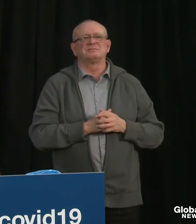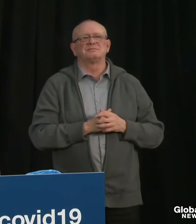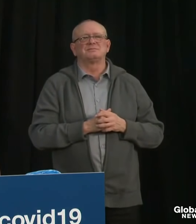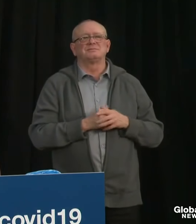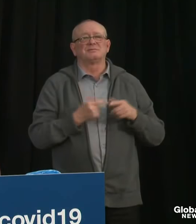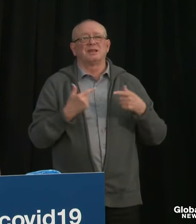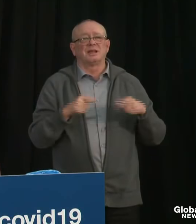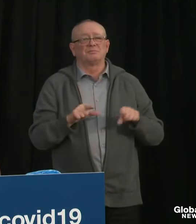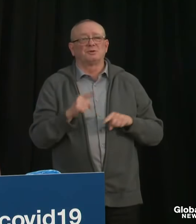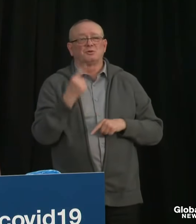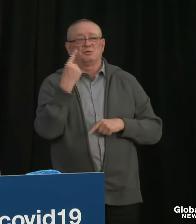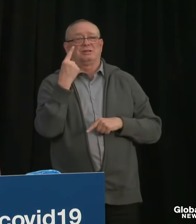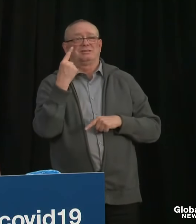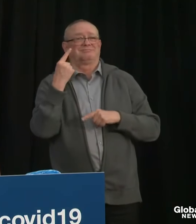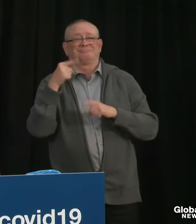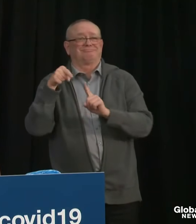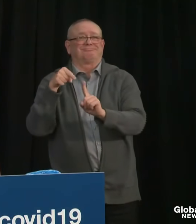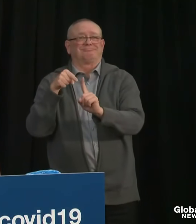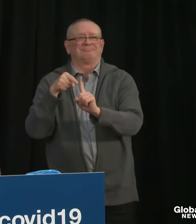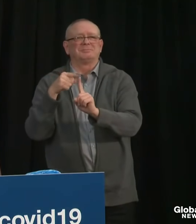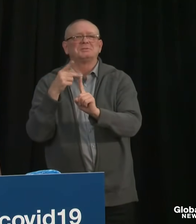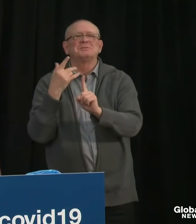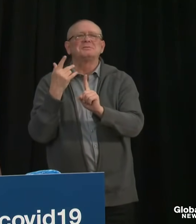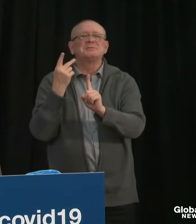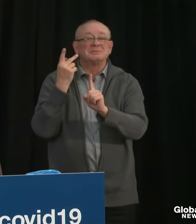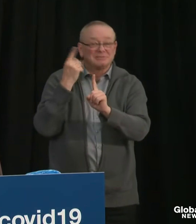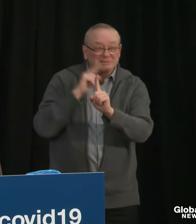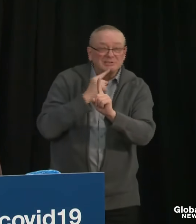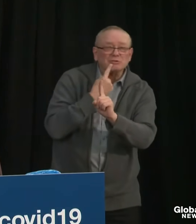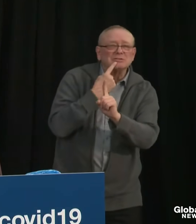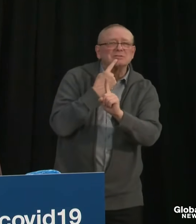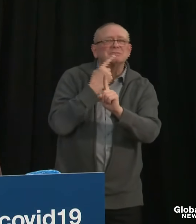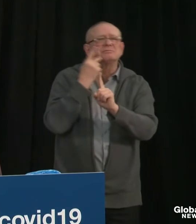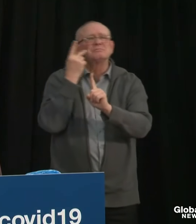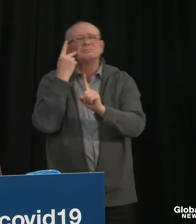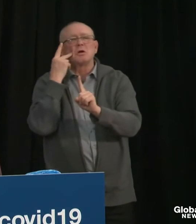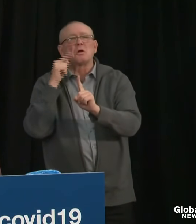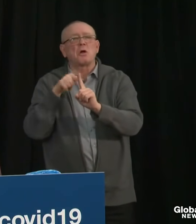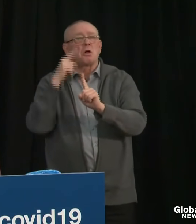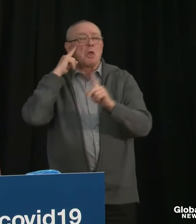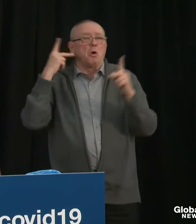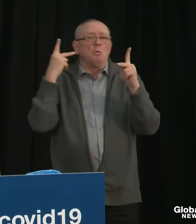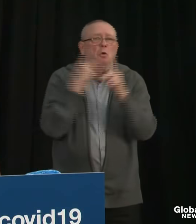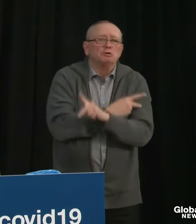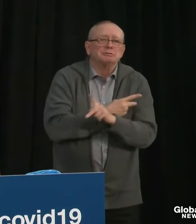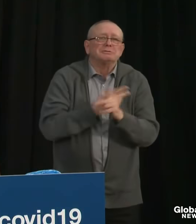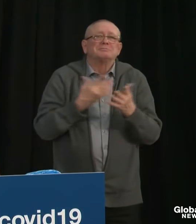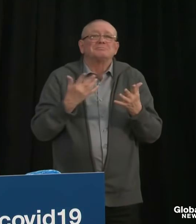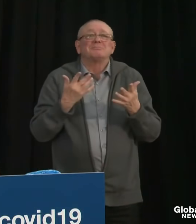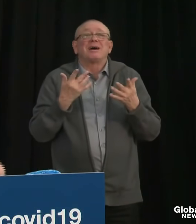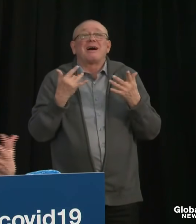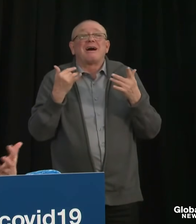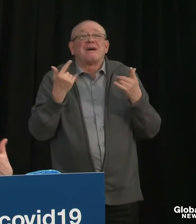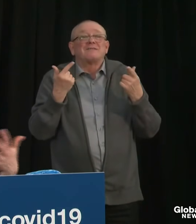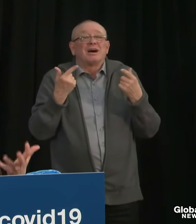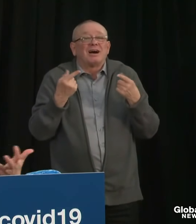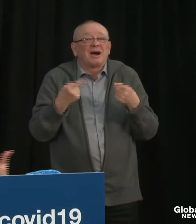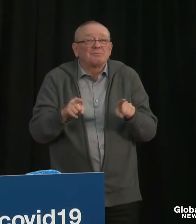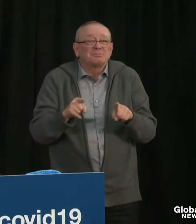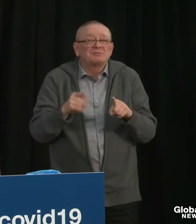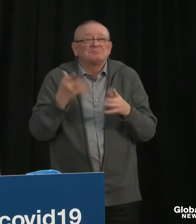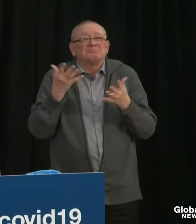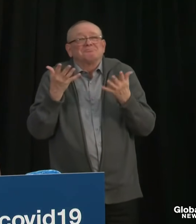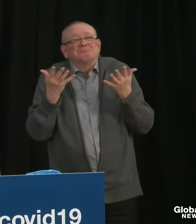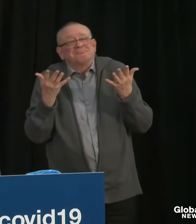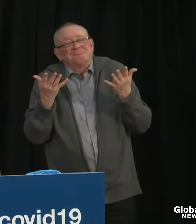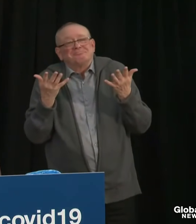that those hypotheses were not correct. In this particular case, again, there is some evidence enough that we